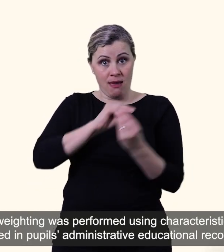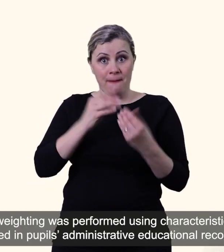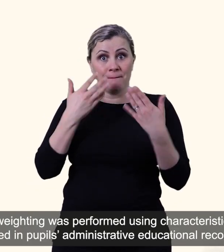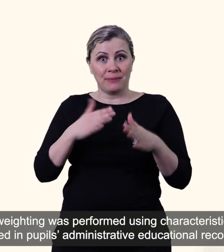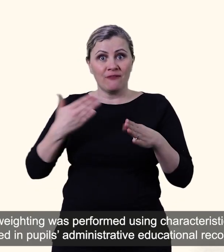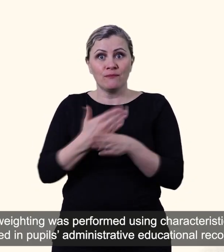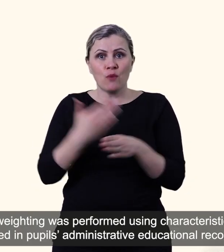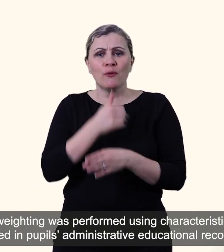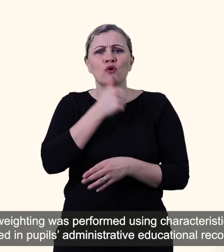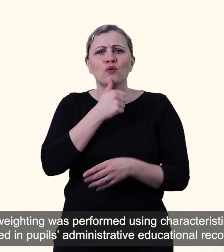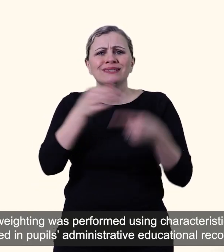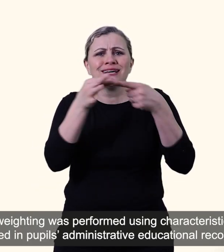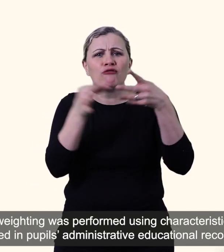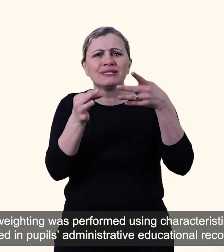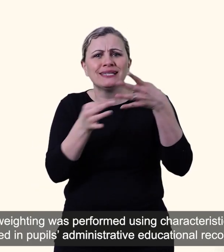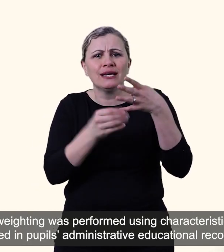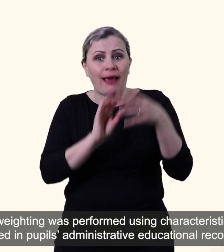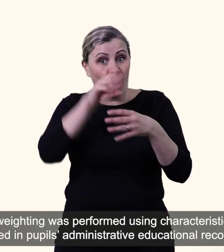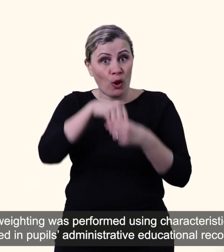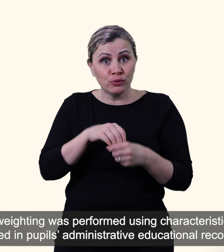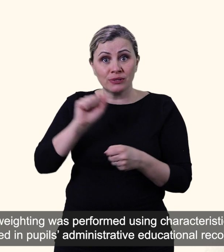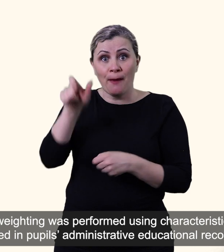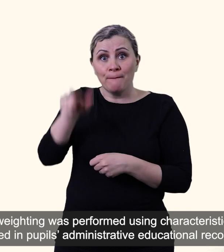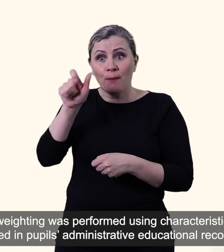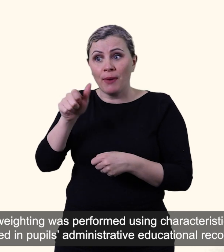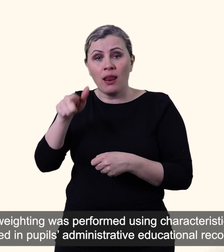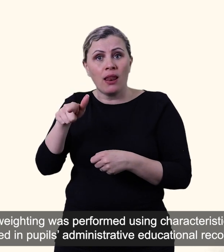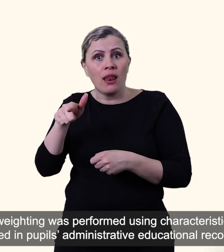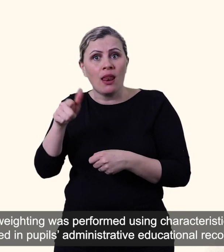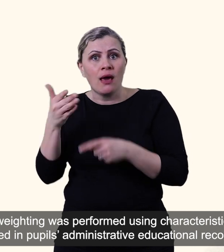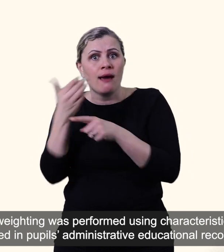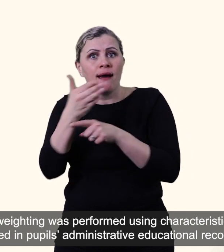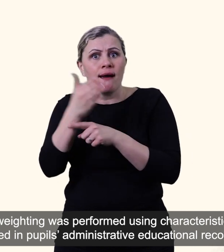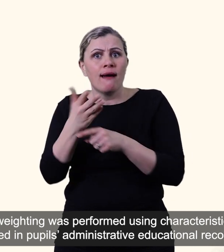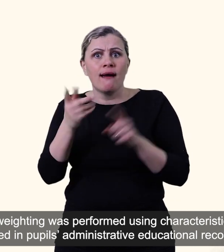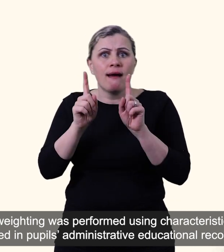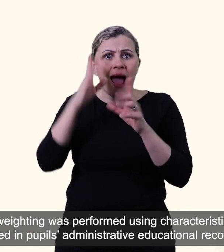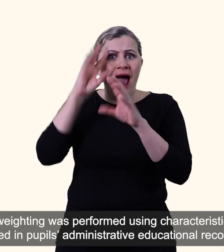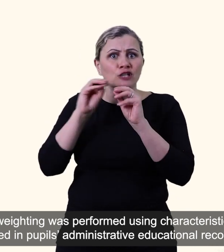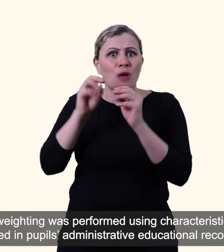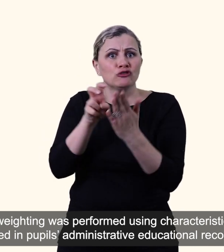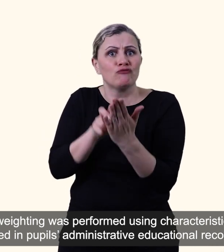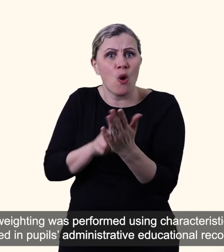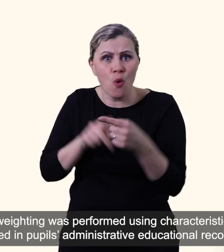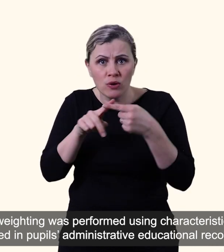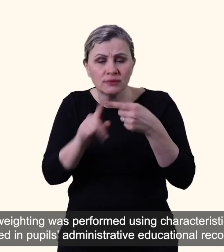The weighting was performed using characteristics included in pupils' administrative educational